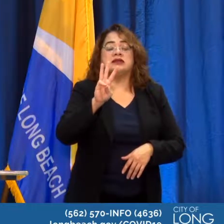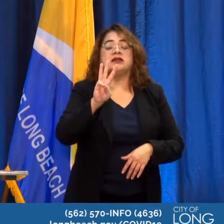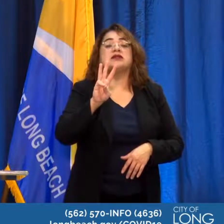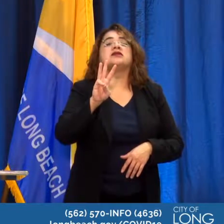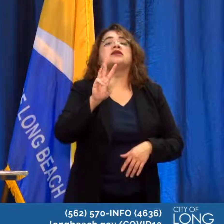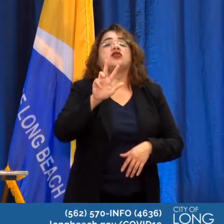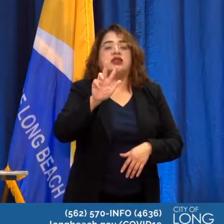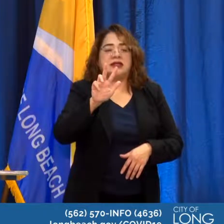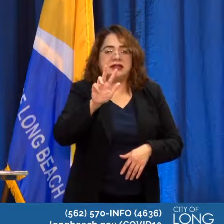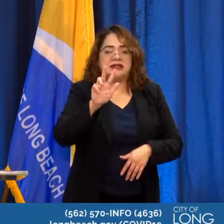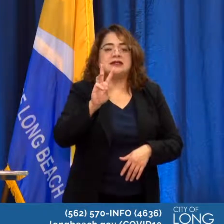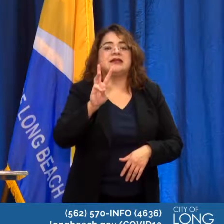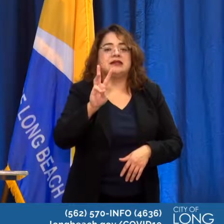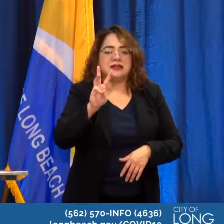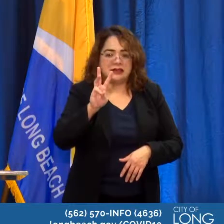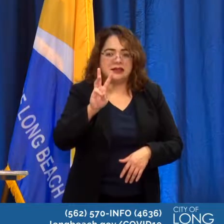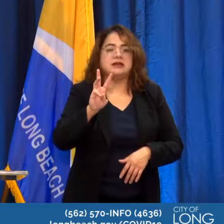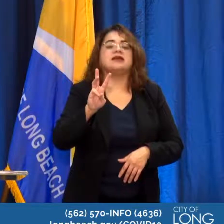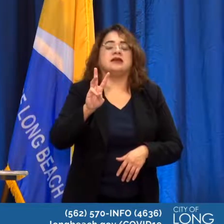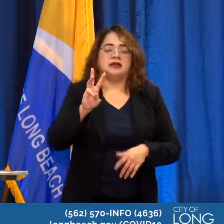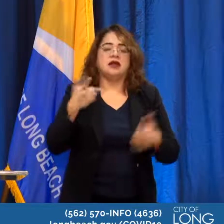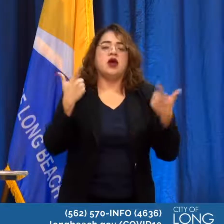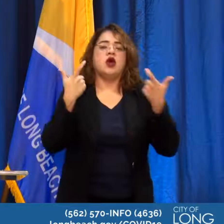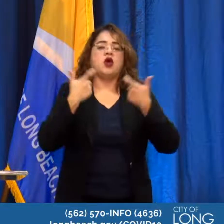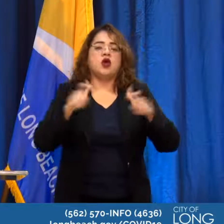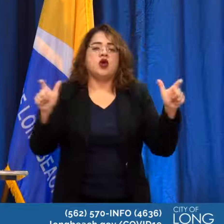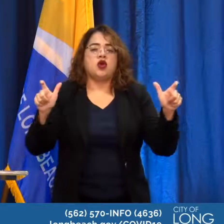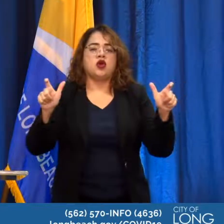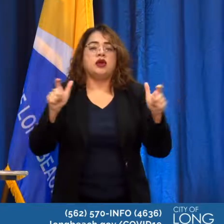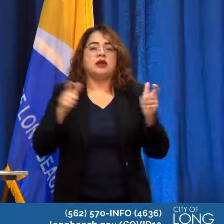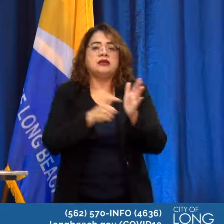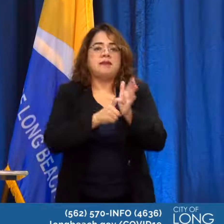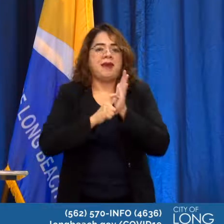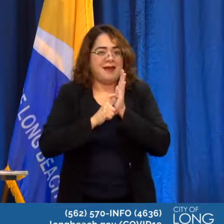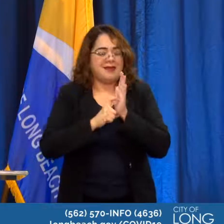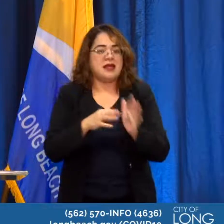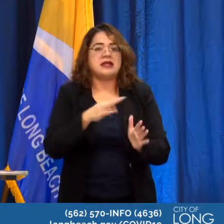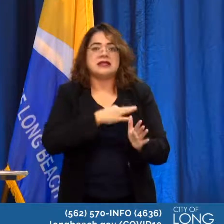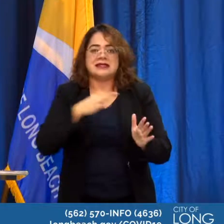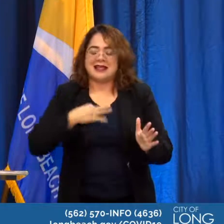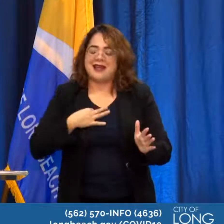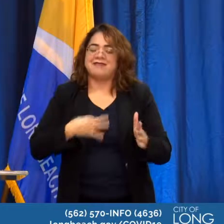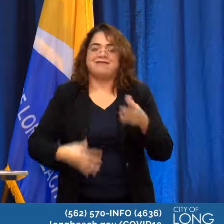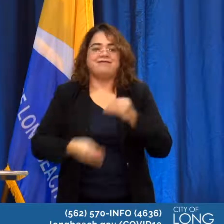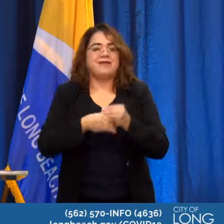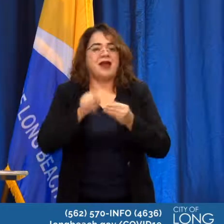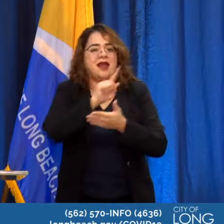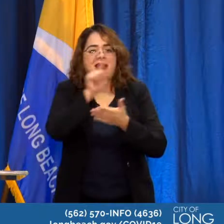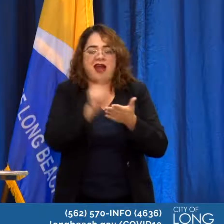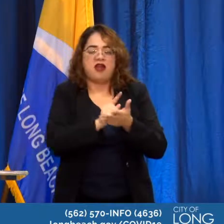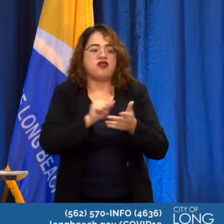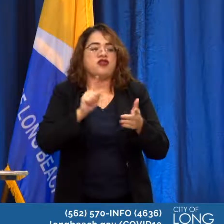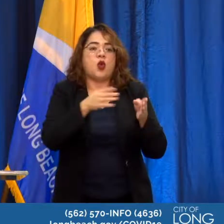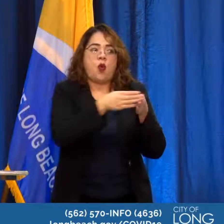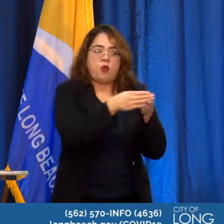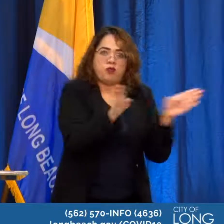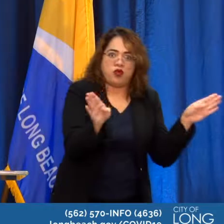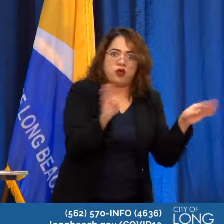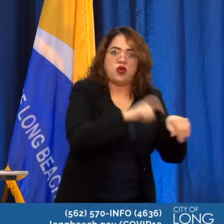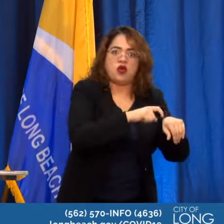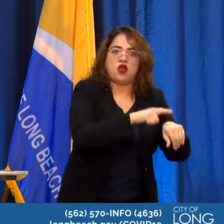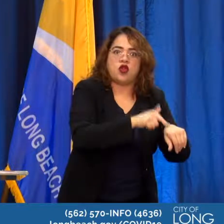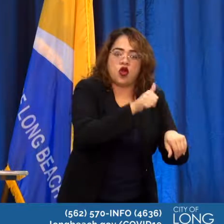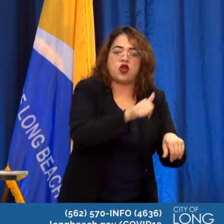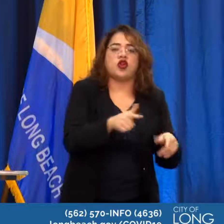562-570-4636. There is a large demand, and we have added staffing to our sites. We've added hours to the sites. We've added appointments, and we've